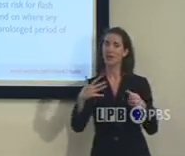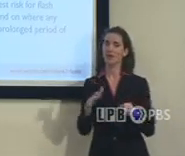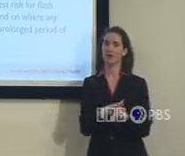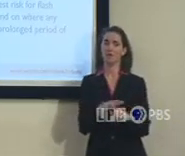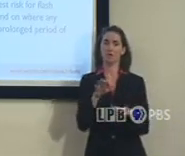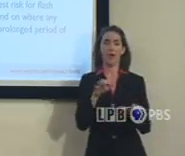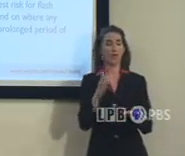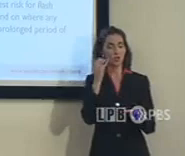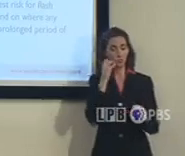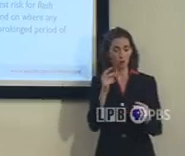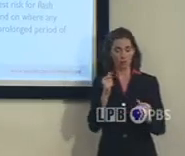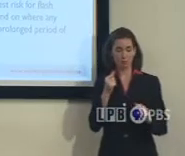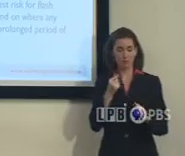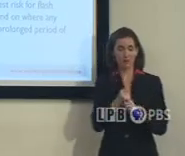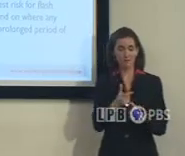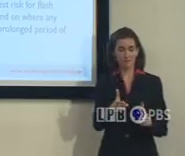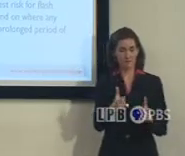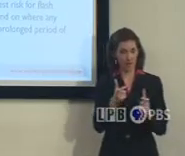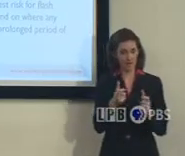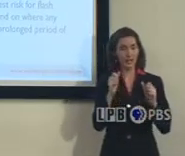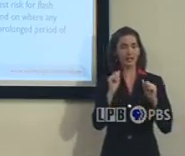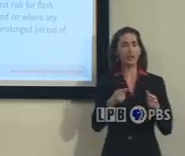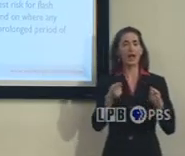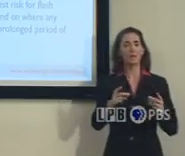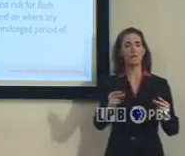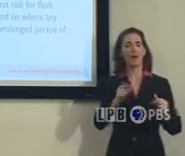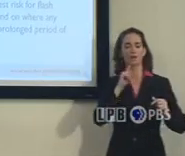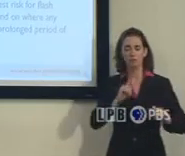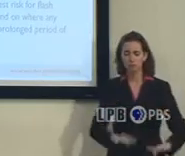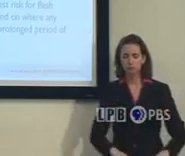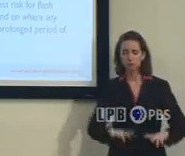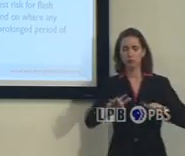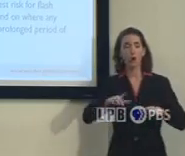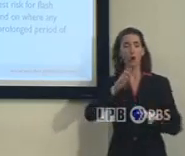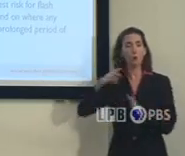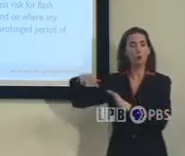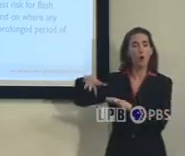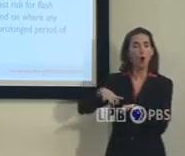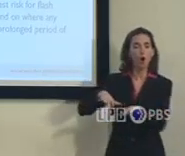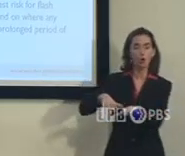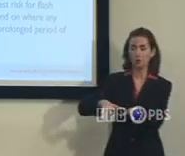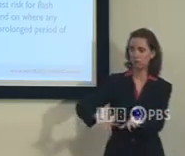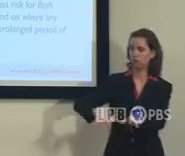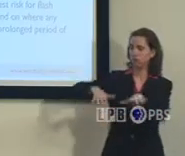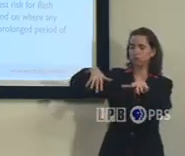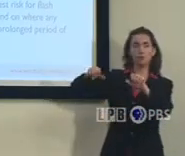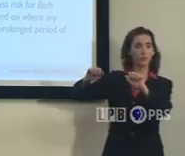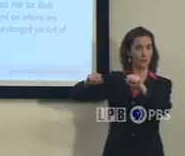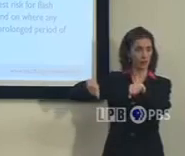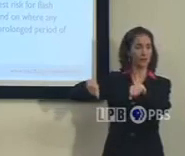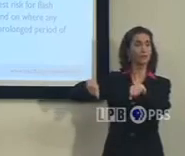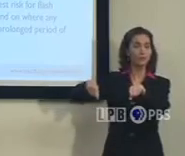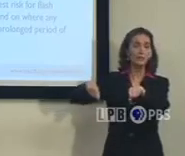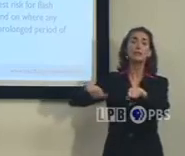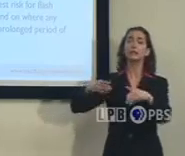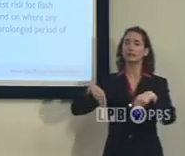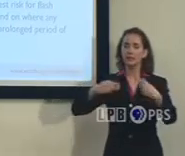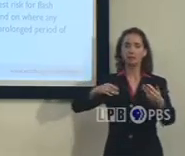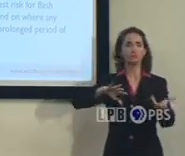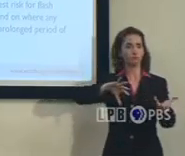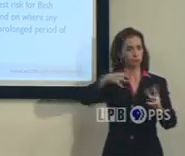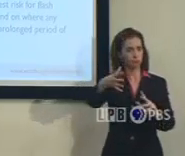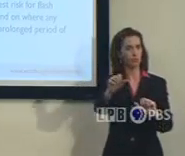if it happens in a very short time to create flash flooding, river flooding, and become a significant issue if